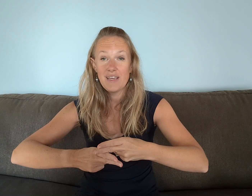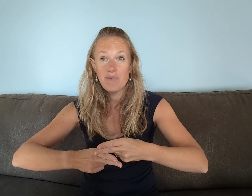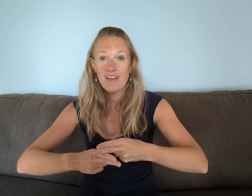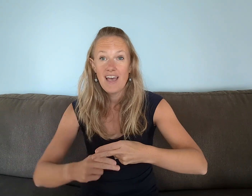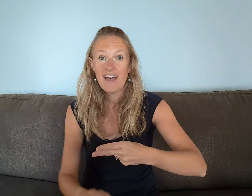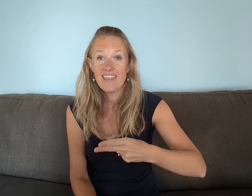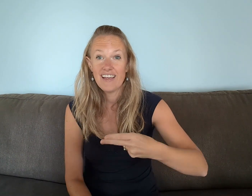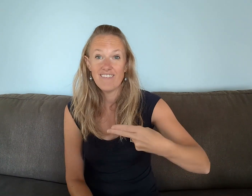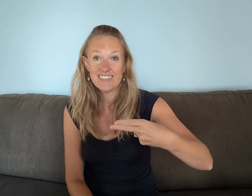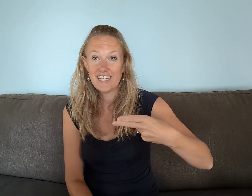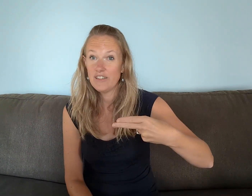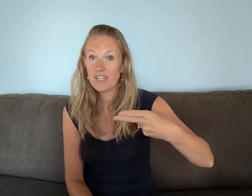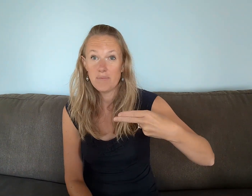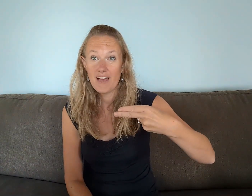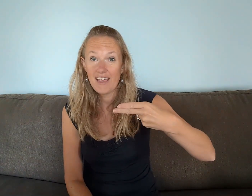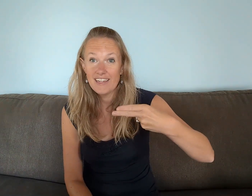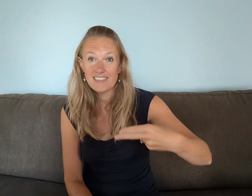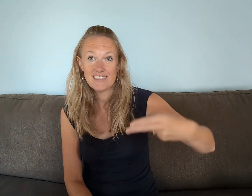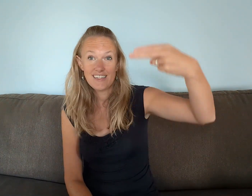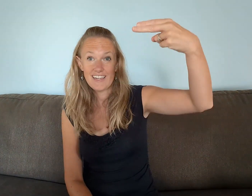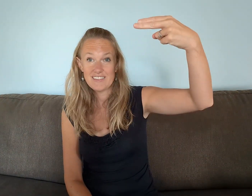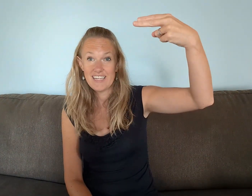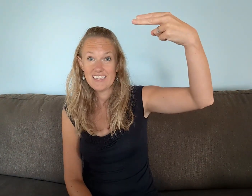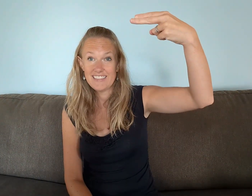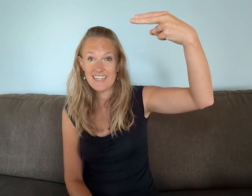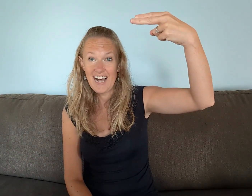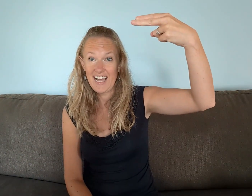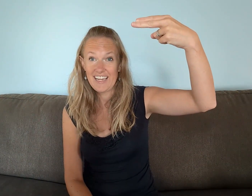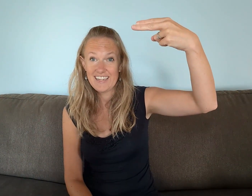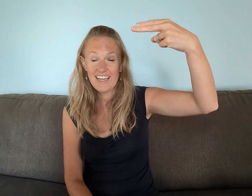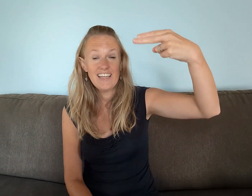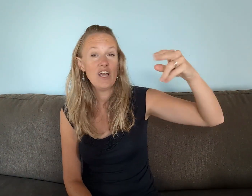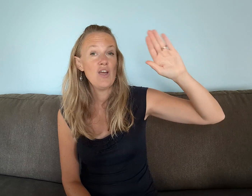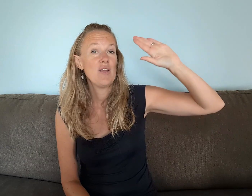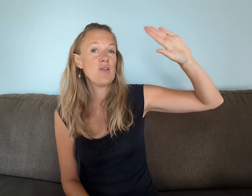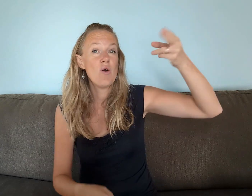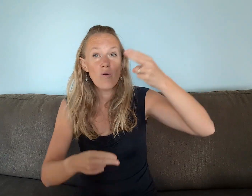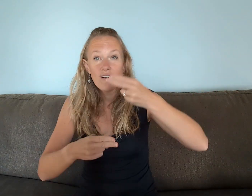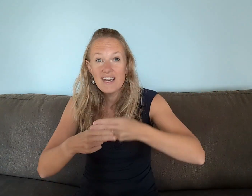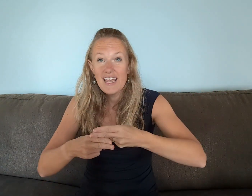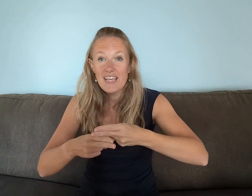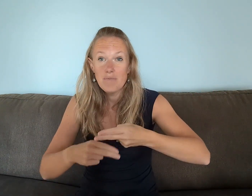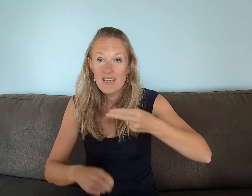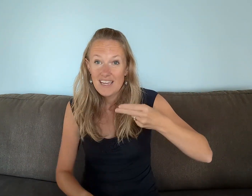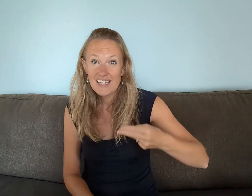name. And then once again, you keep that H and take it nice and high, okay? Your name is